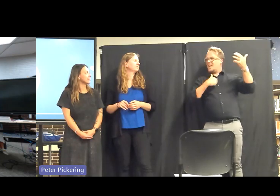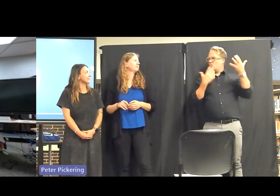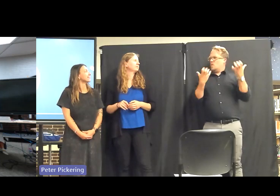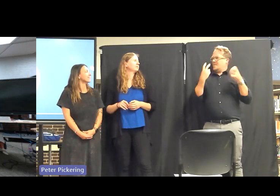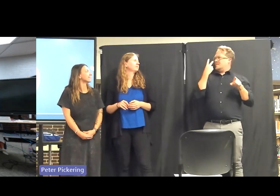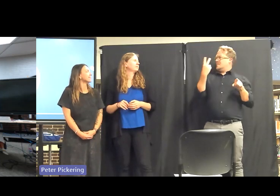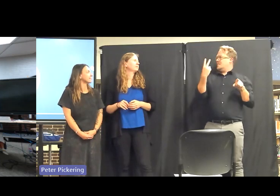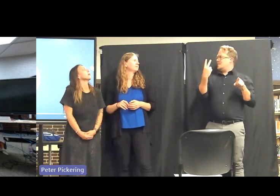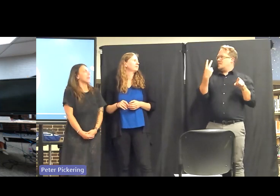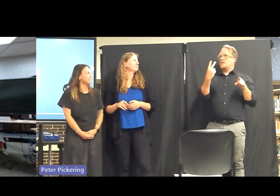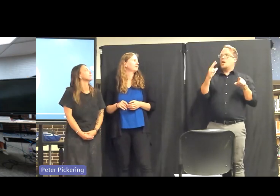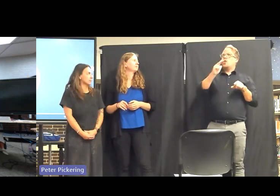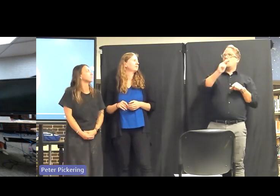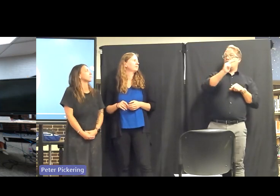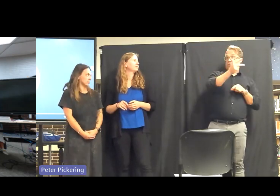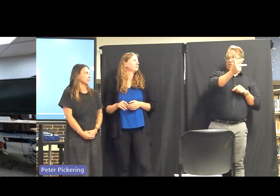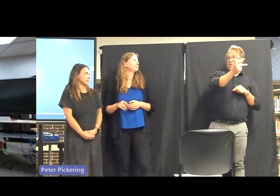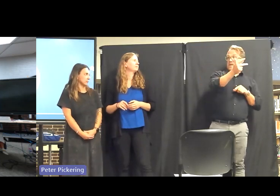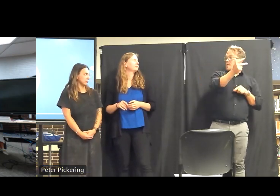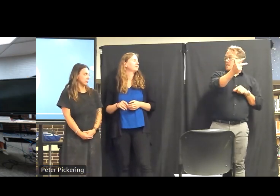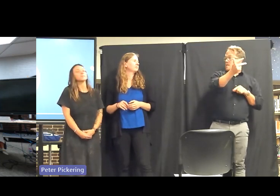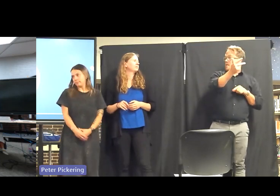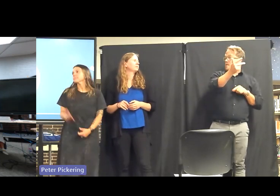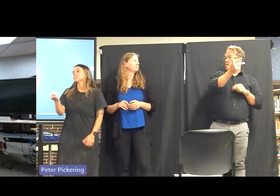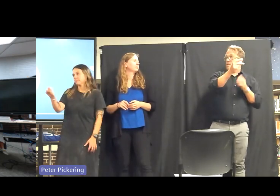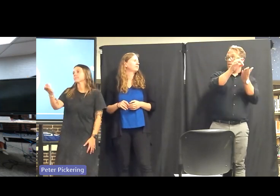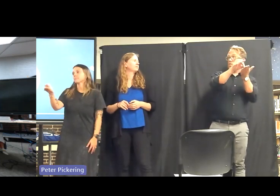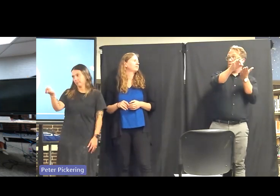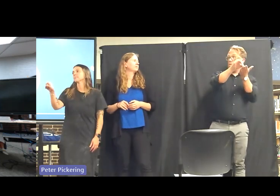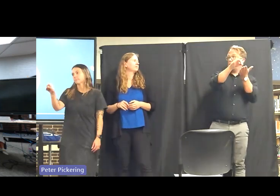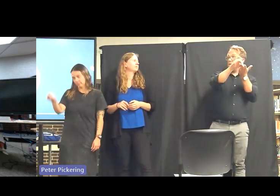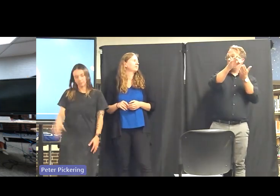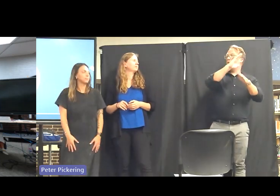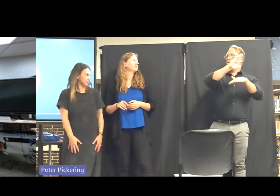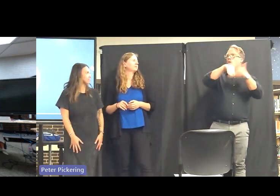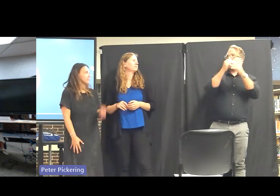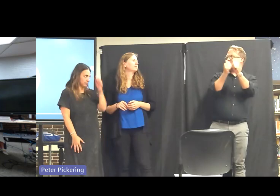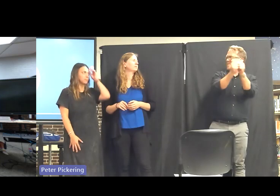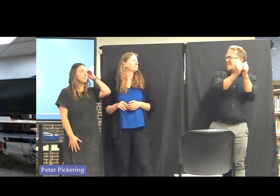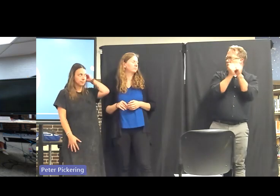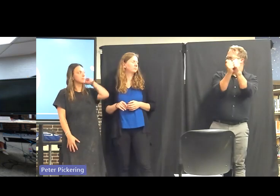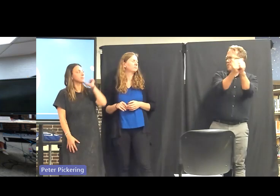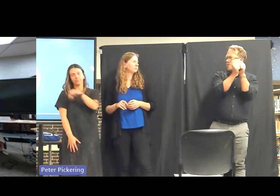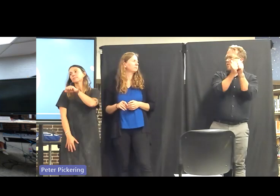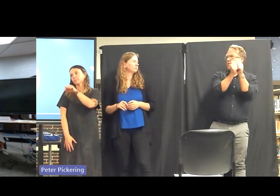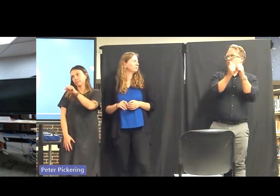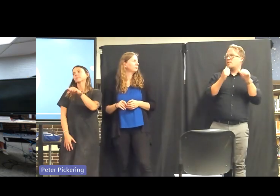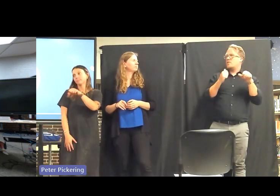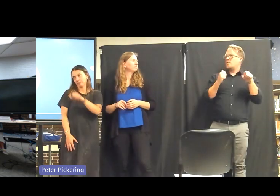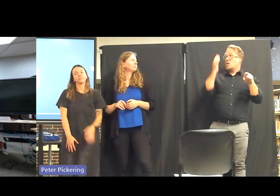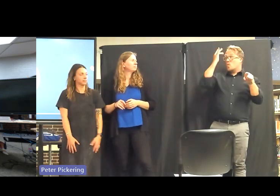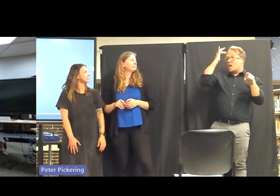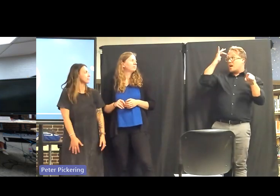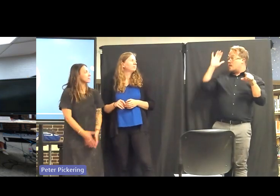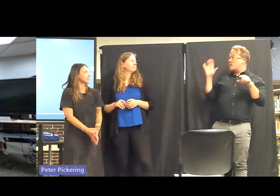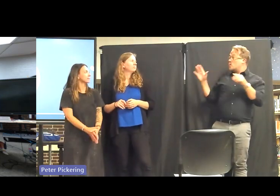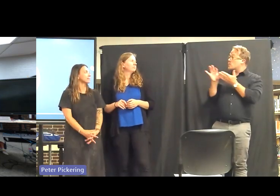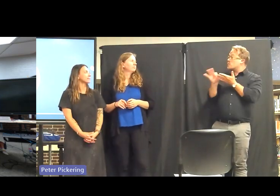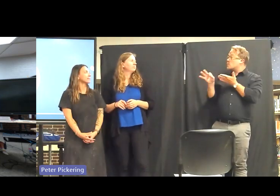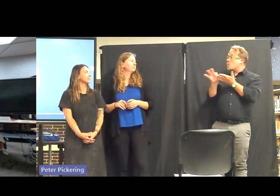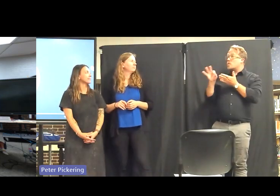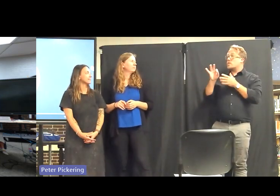third grade, fourth all together. because your